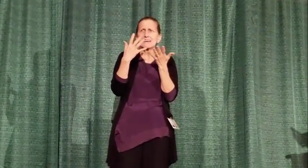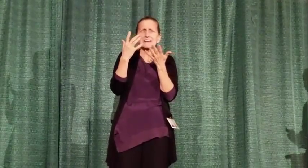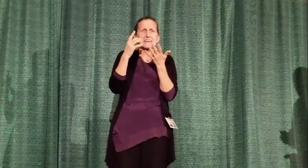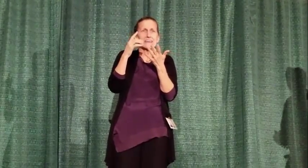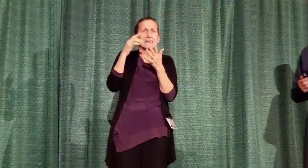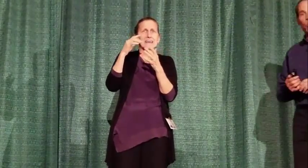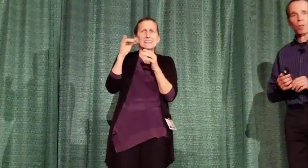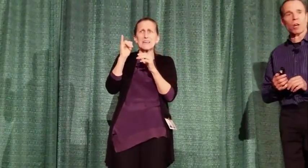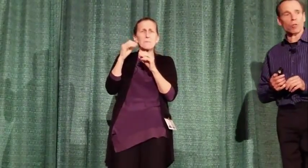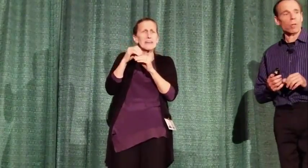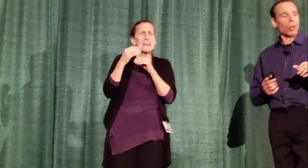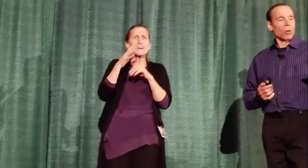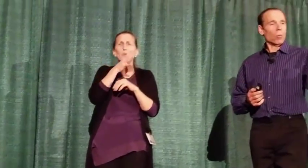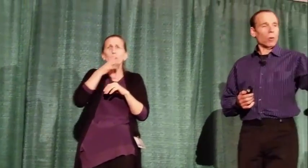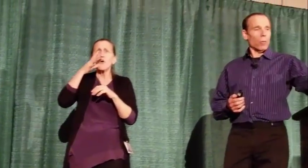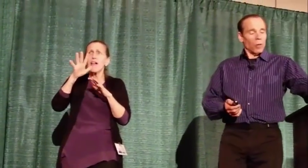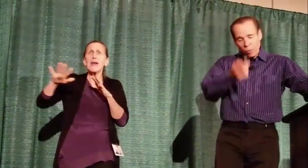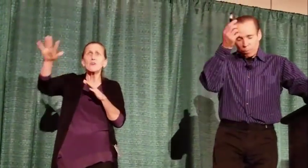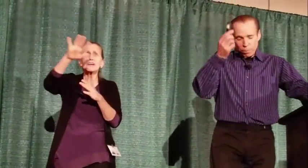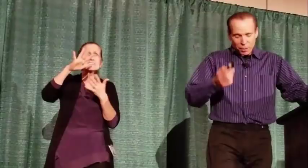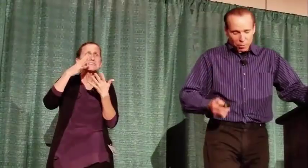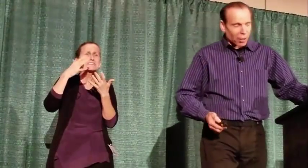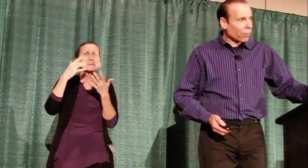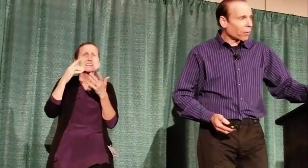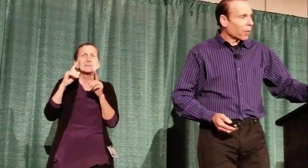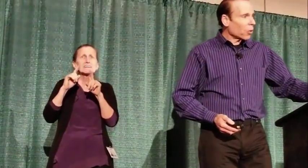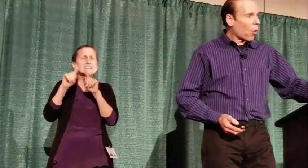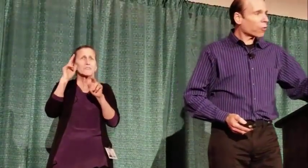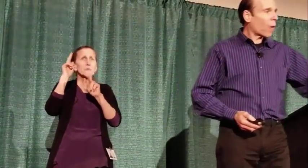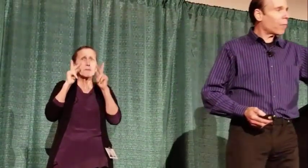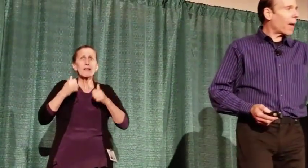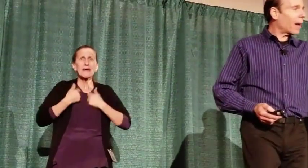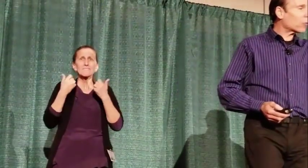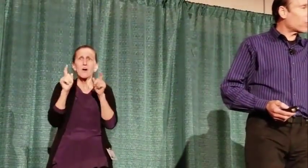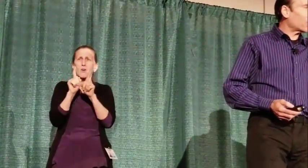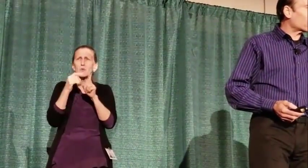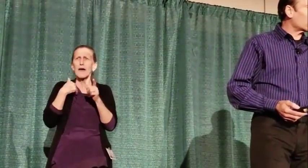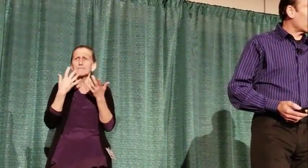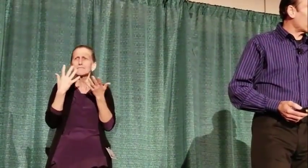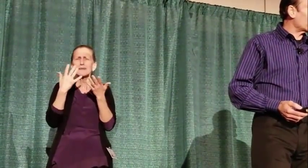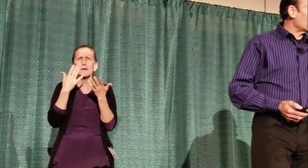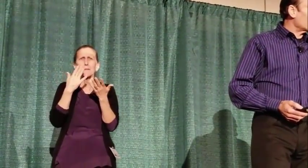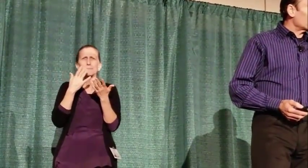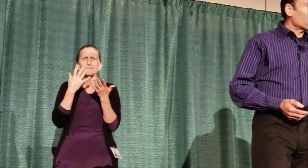also in rural areas of the country where different people live and who also have bad